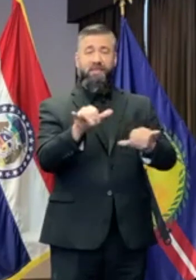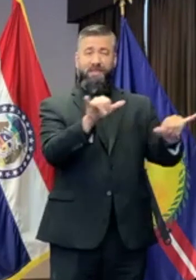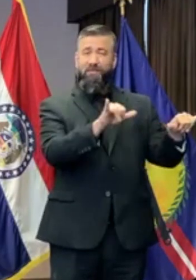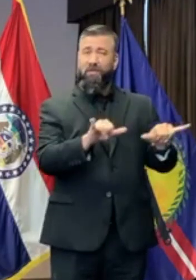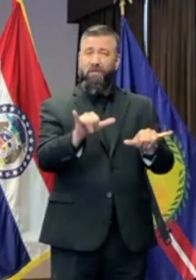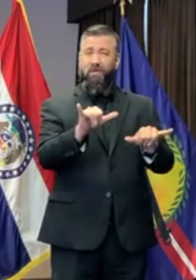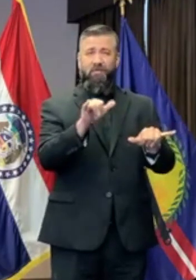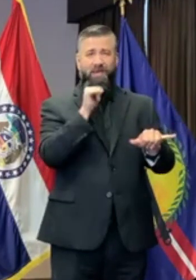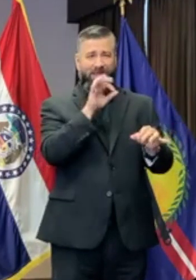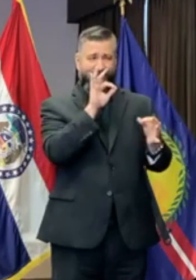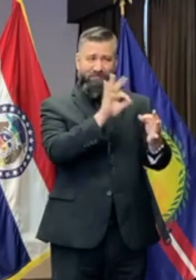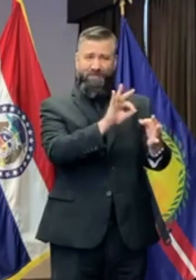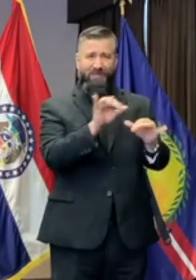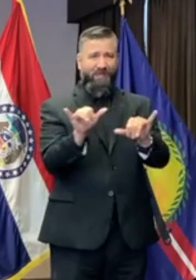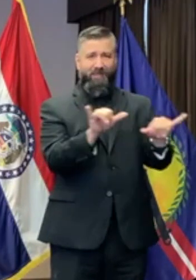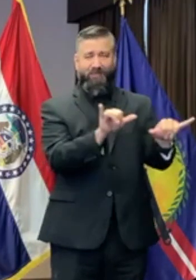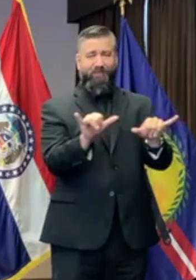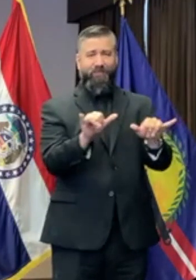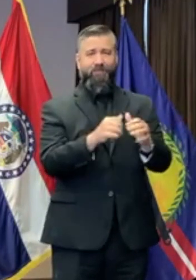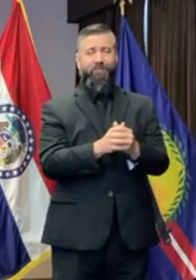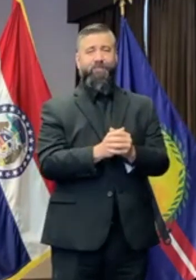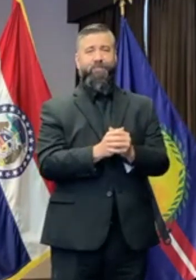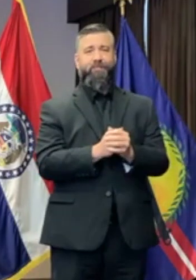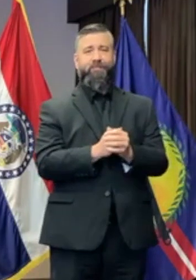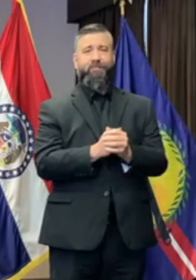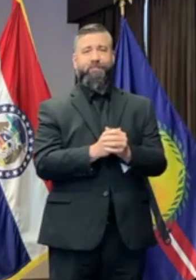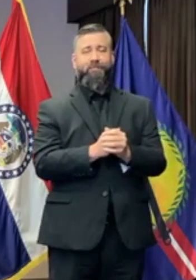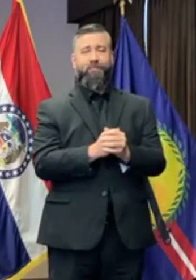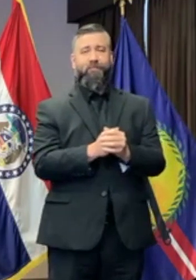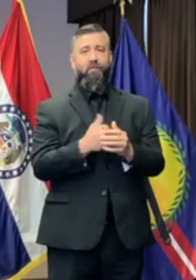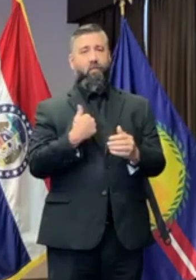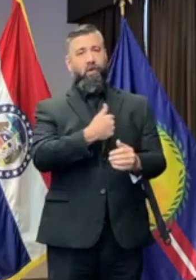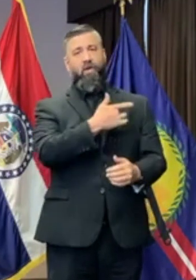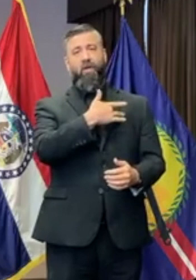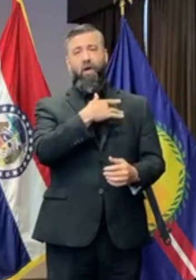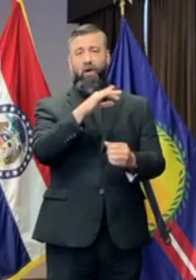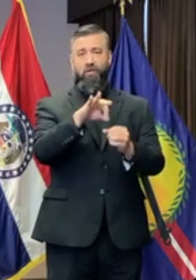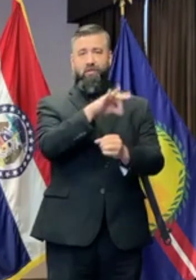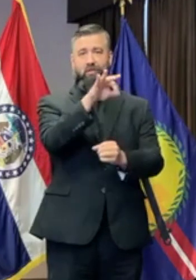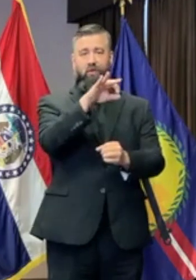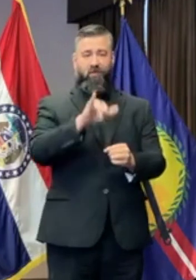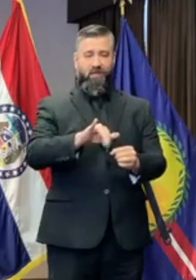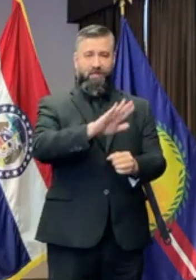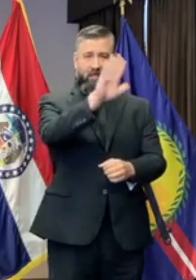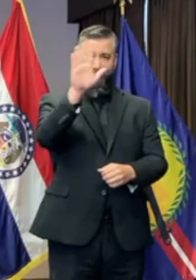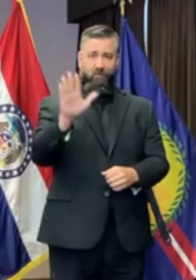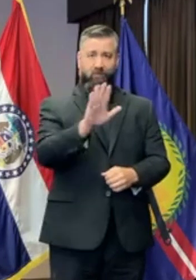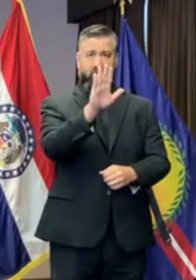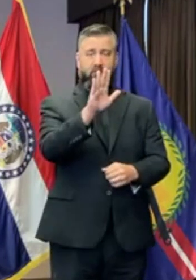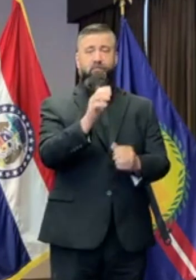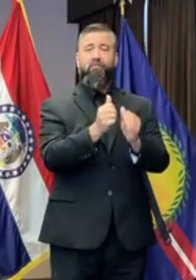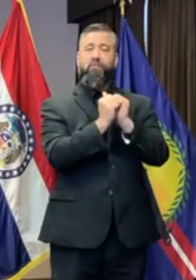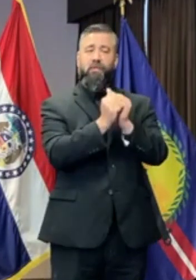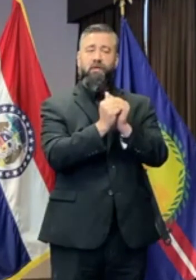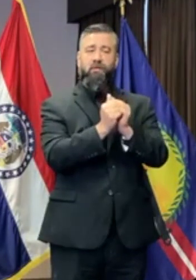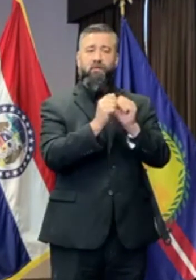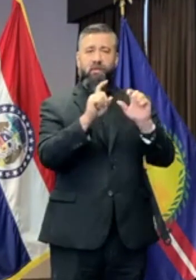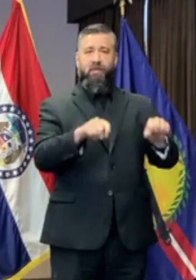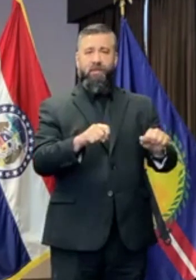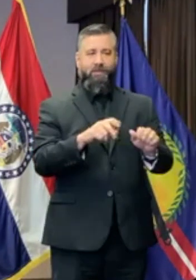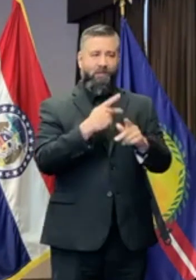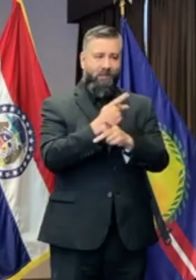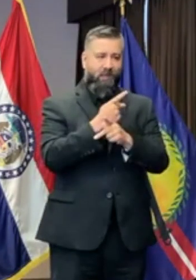have not always been in sync. We are the heart and the soul of our region. Together, we must address our